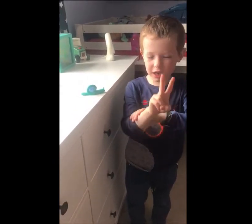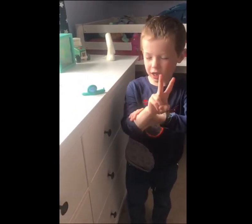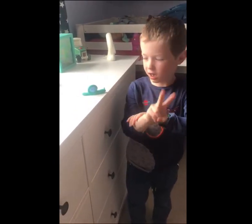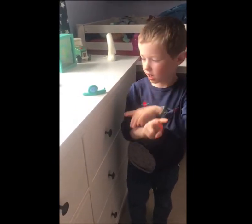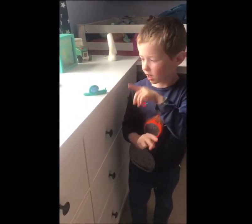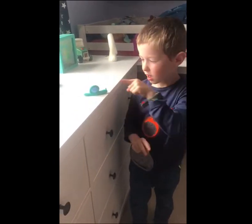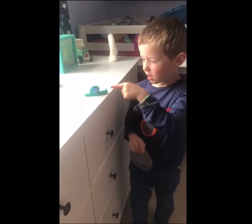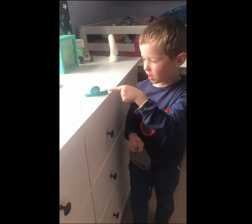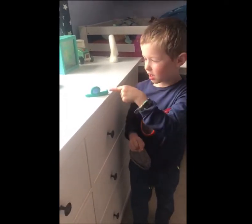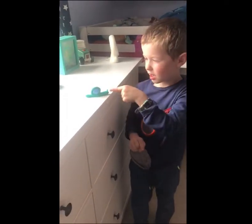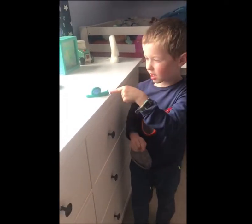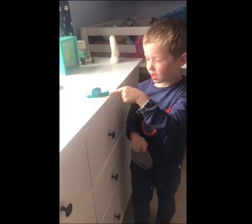snail.